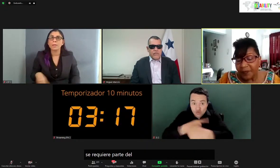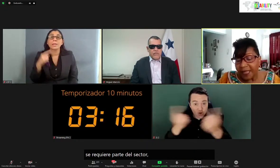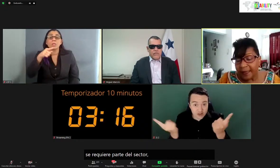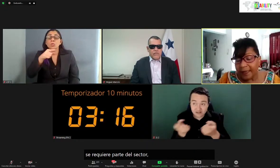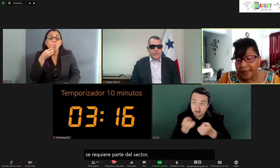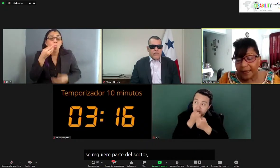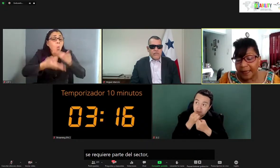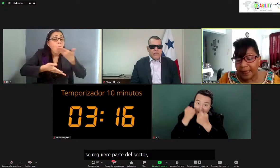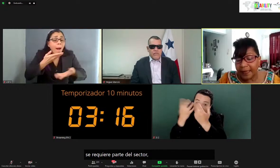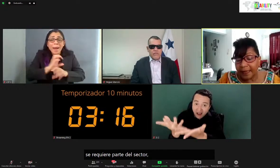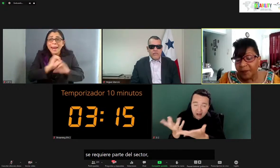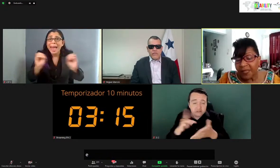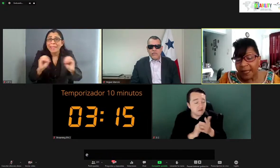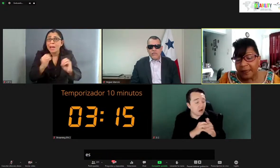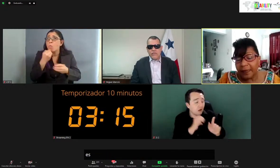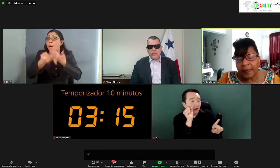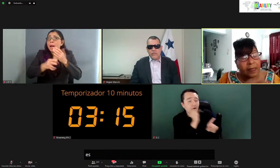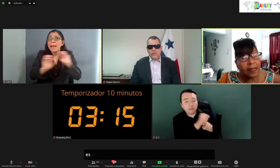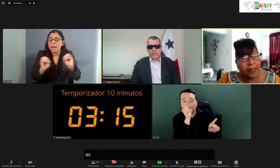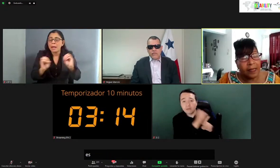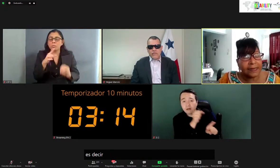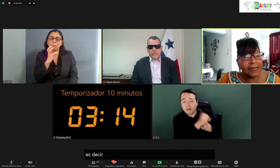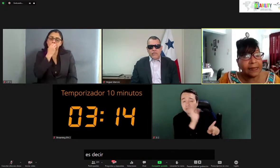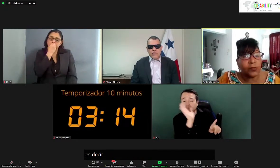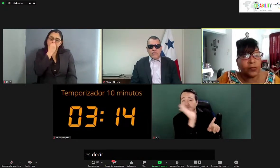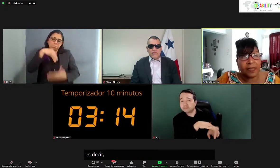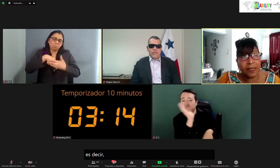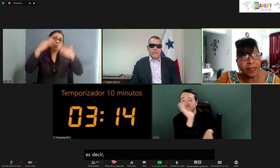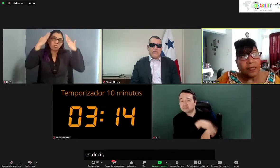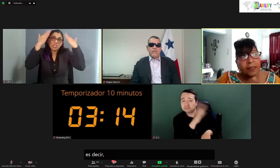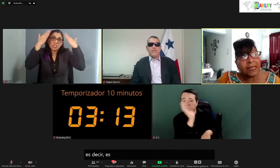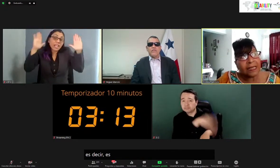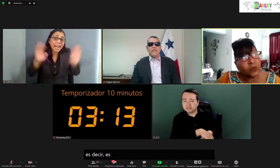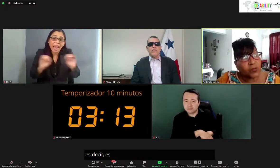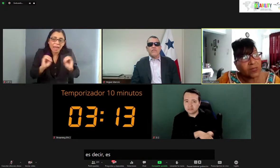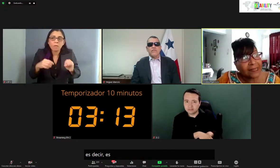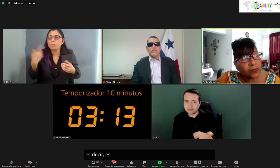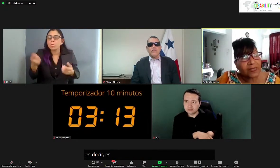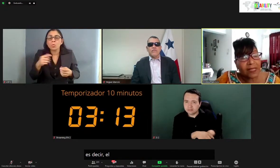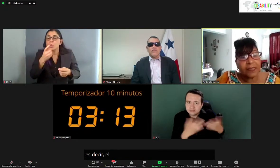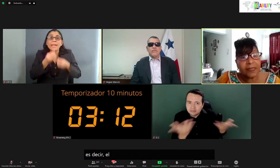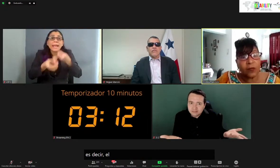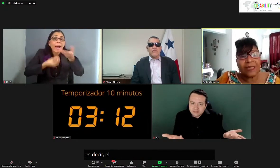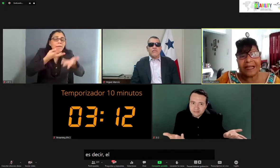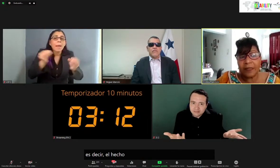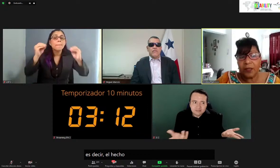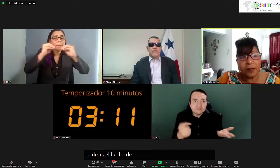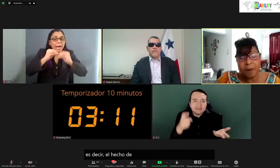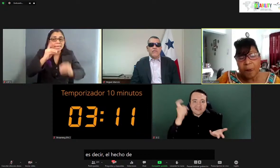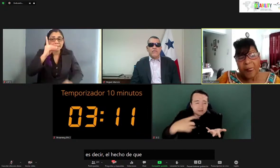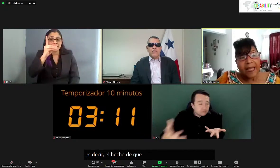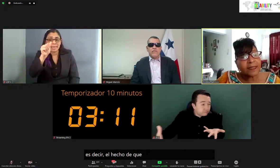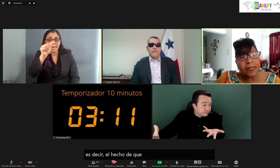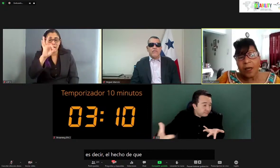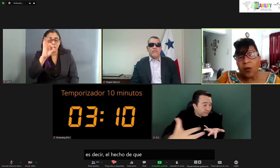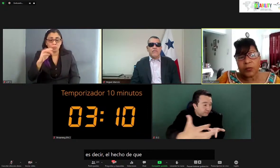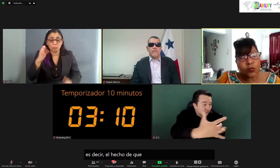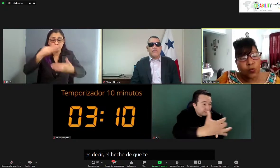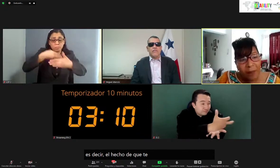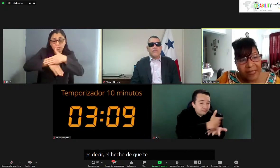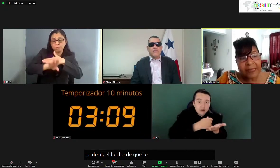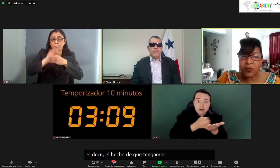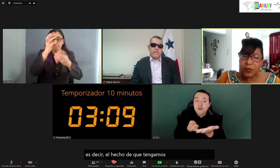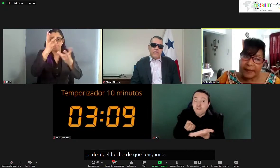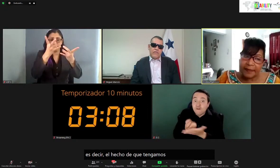saying is said what is not said will not be taken into account so this fact of us having a statistical